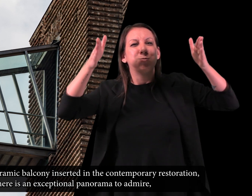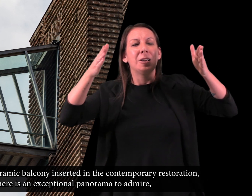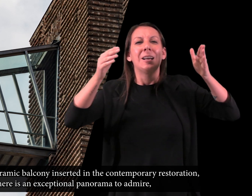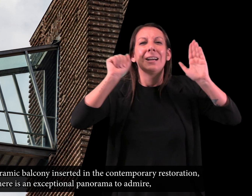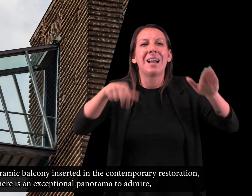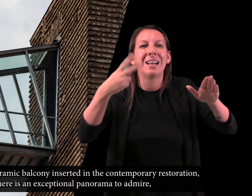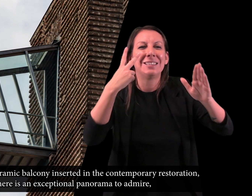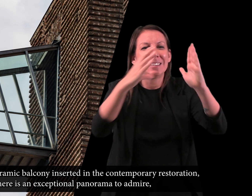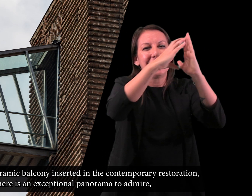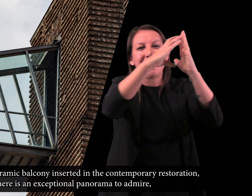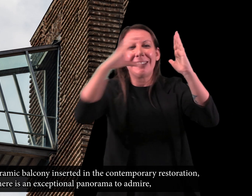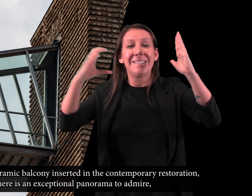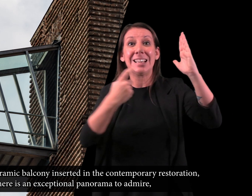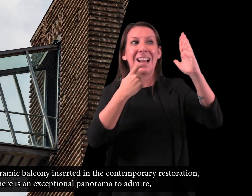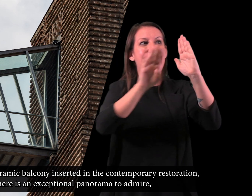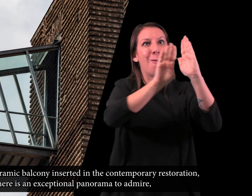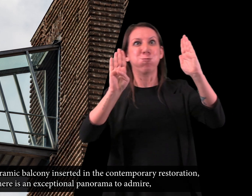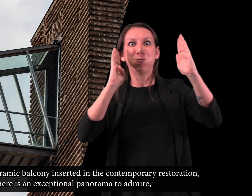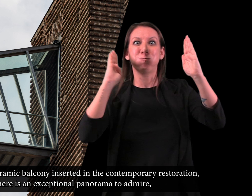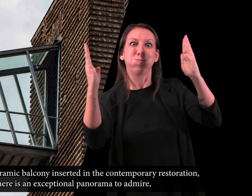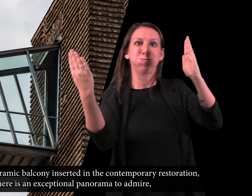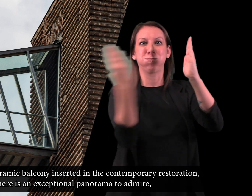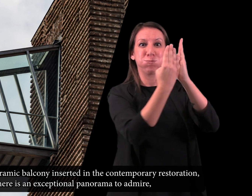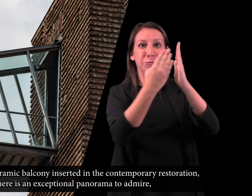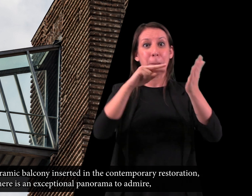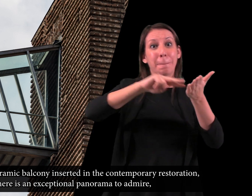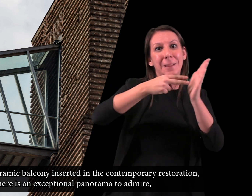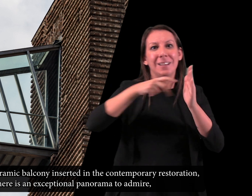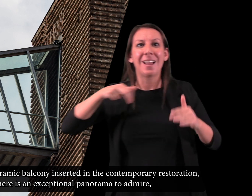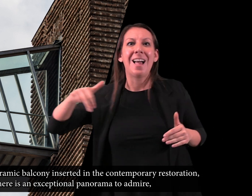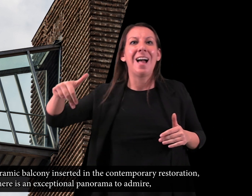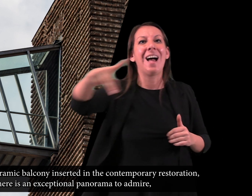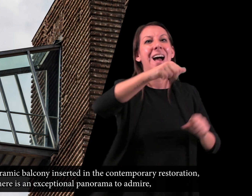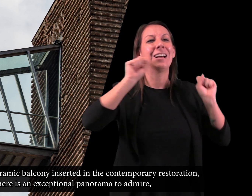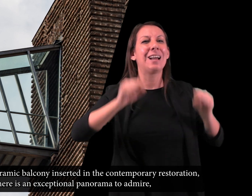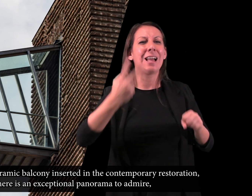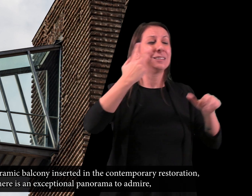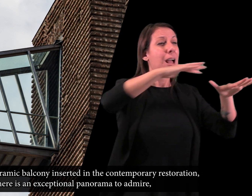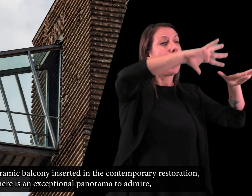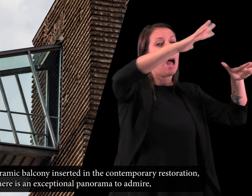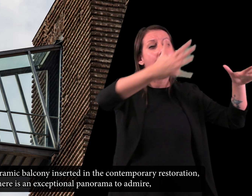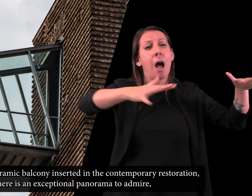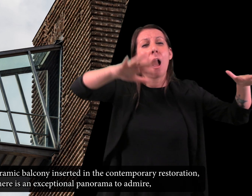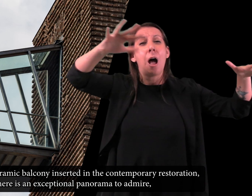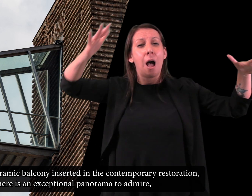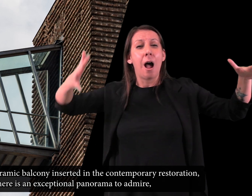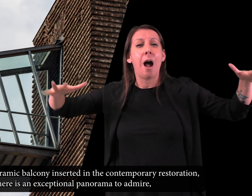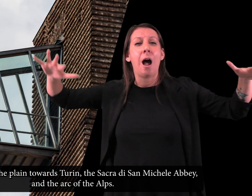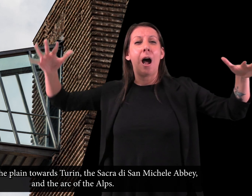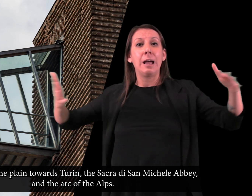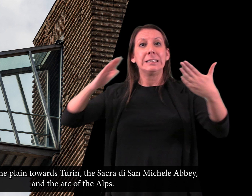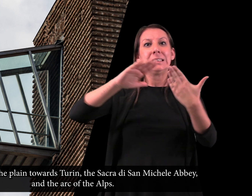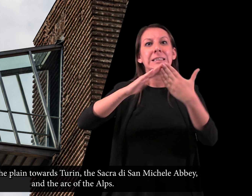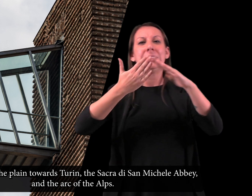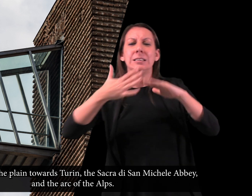panoramic balcony inserted in the contemporary restoration, there is an exceptional panorama to admire